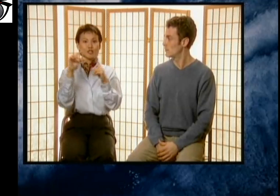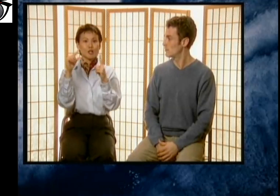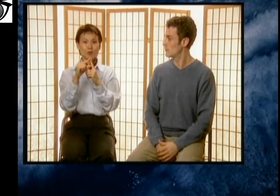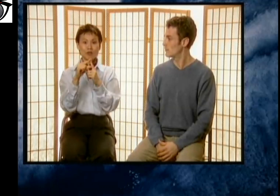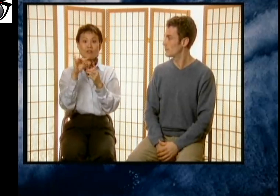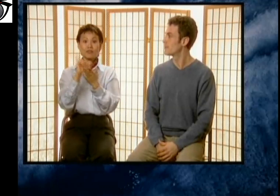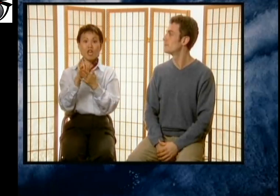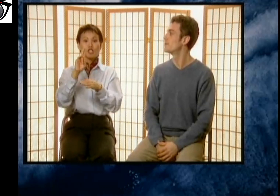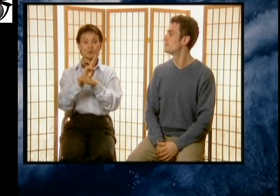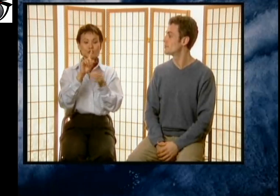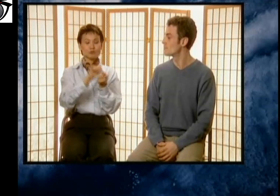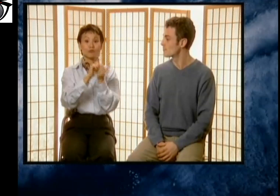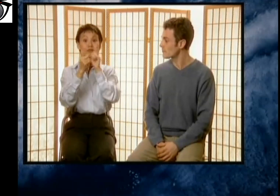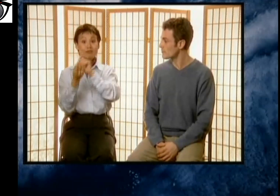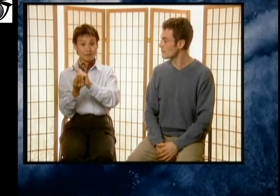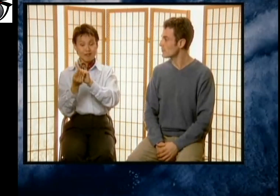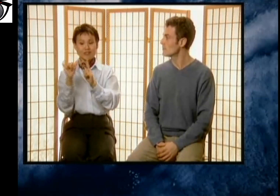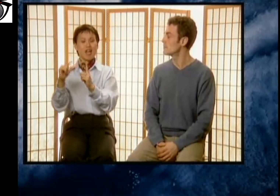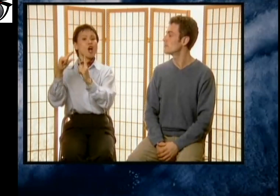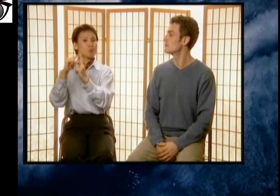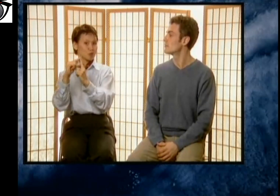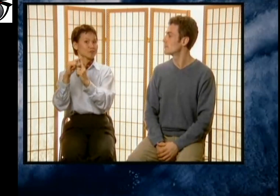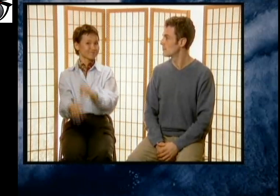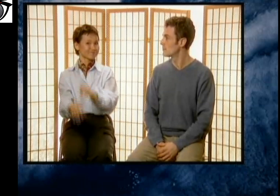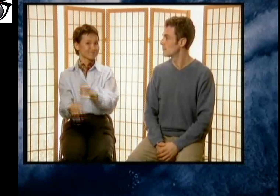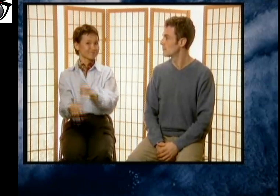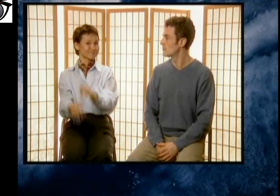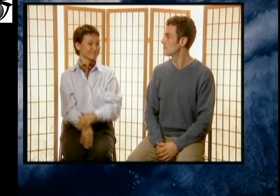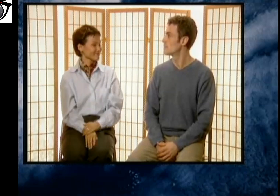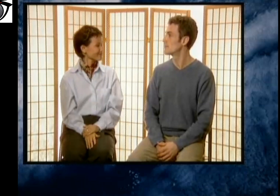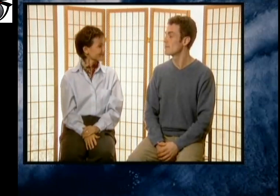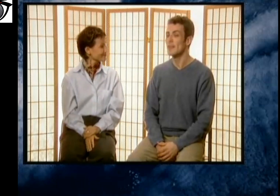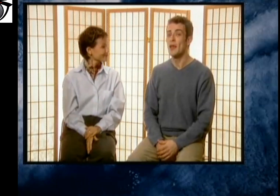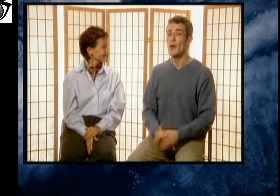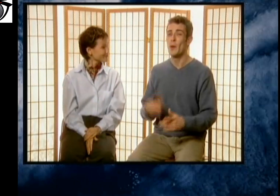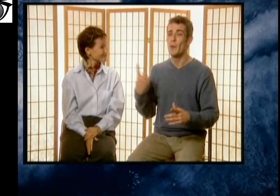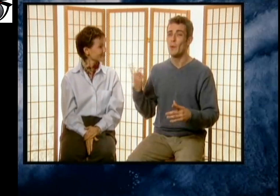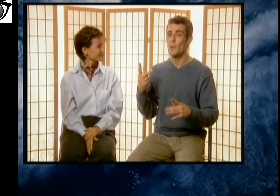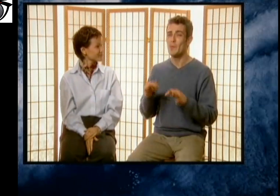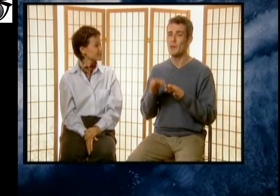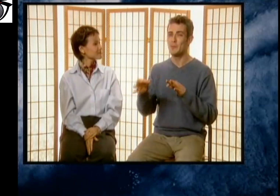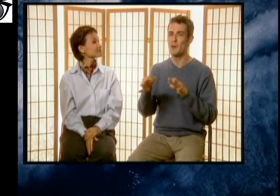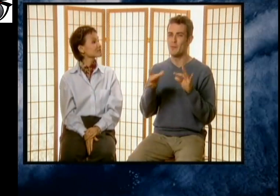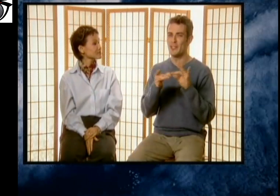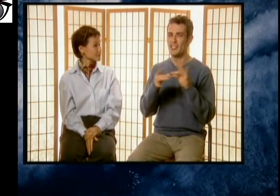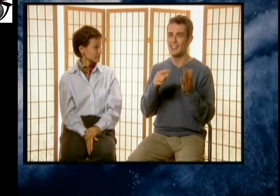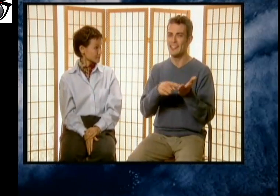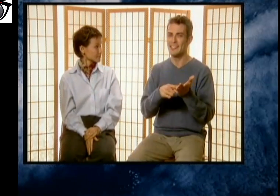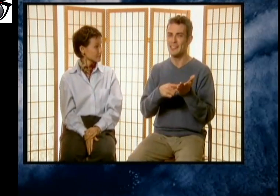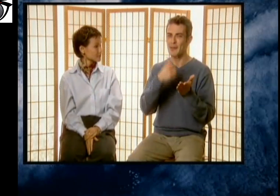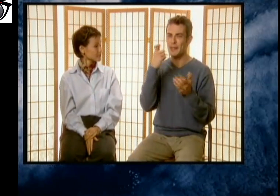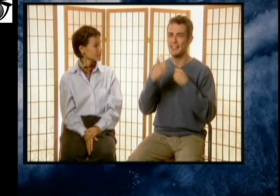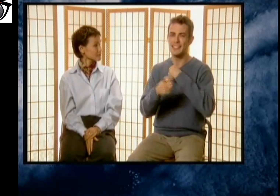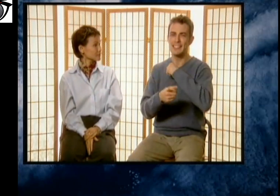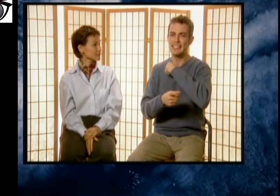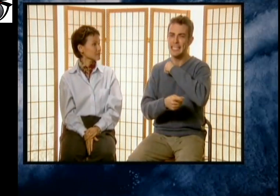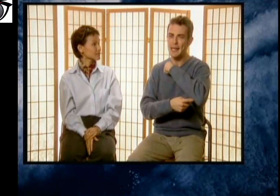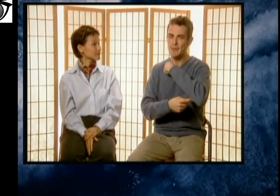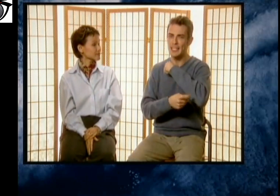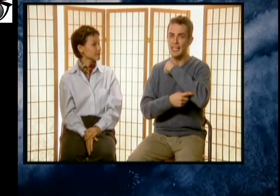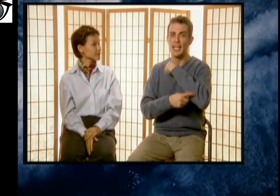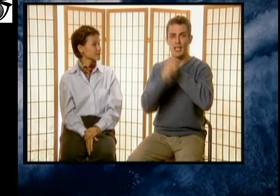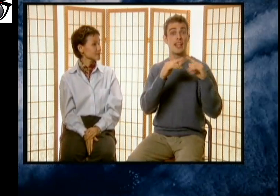the first letter of the English word that is used to translate it. We postponed mentioning this because